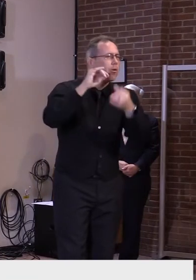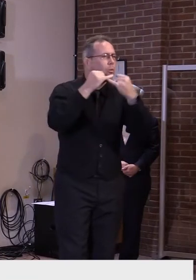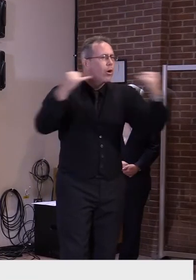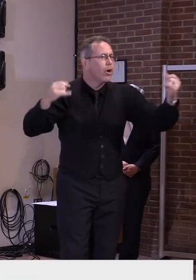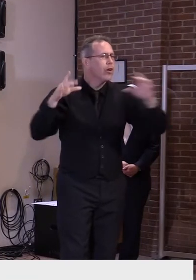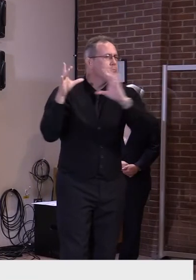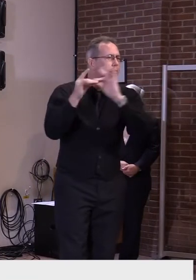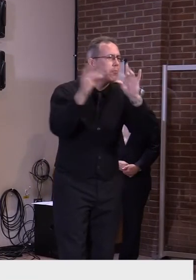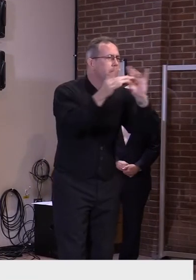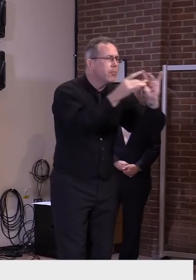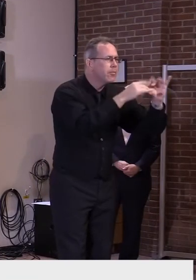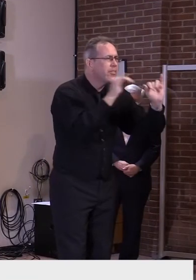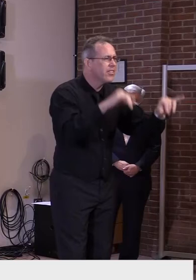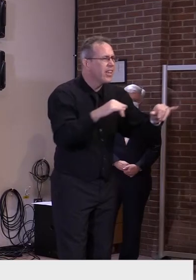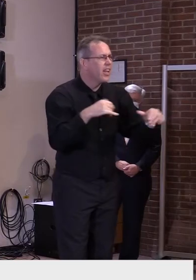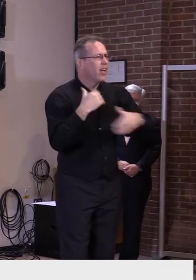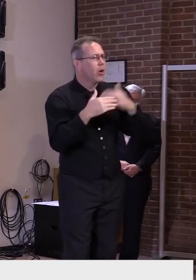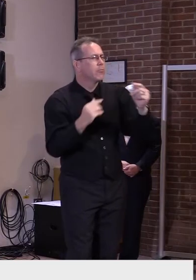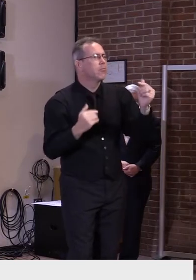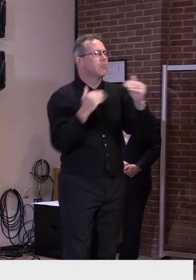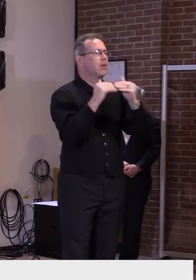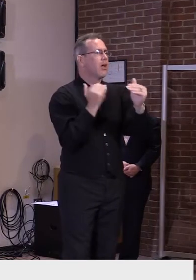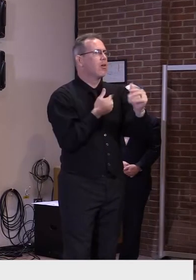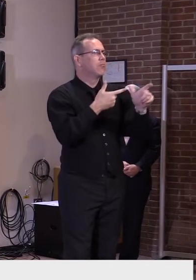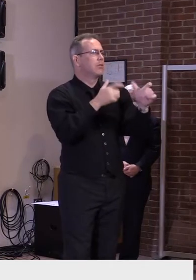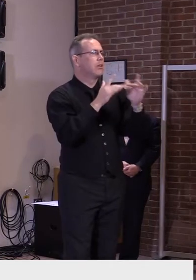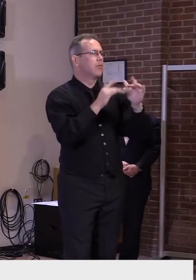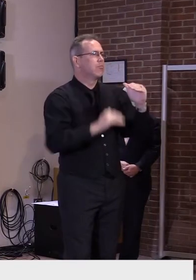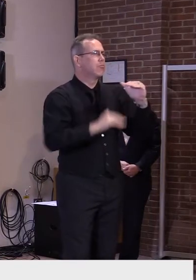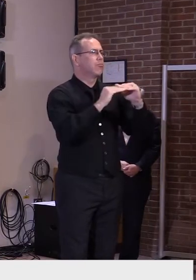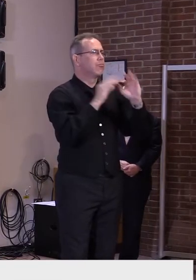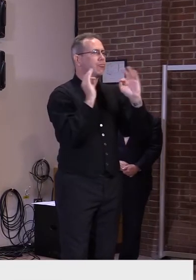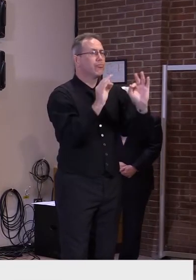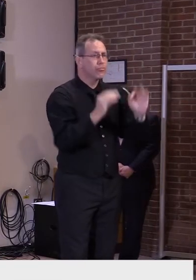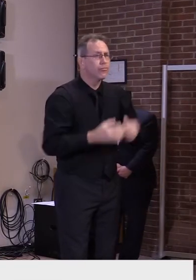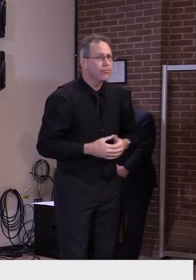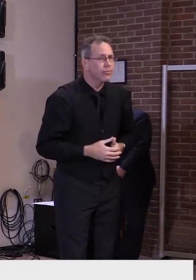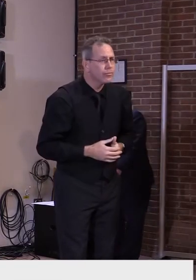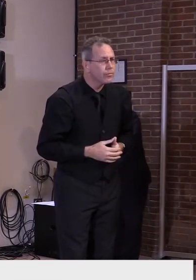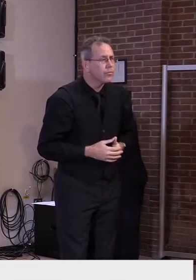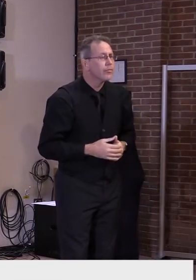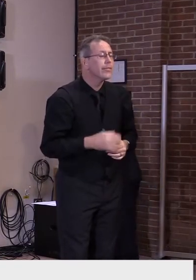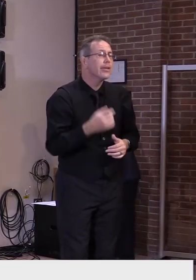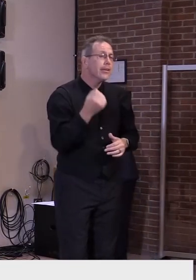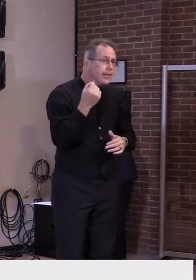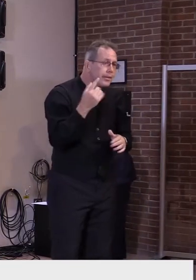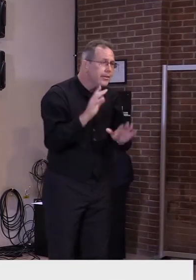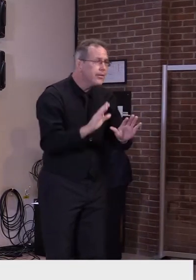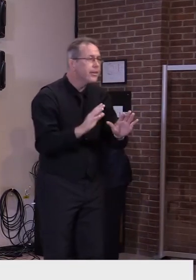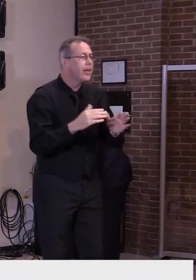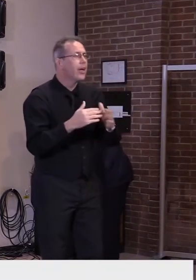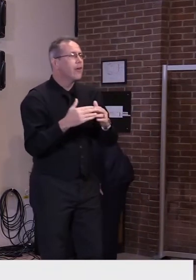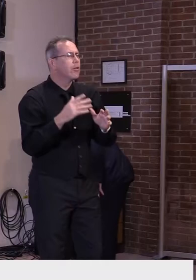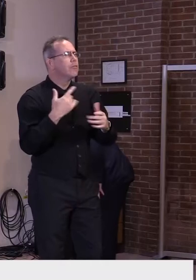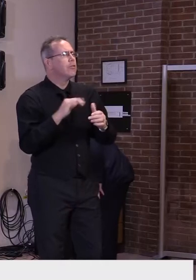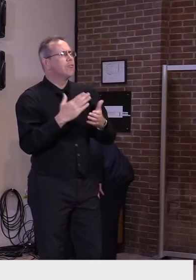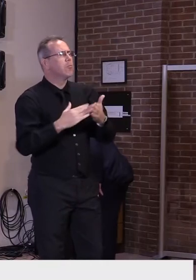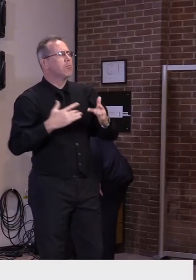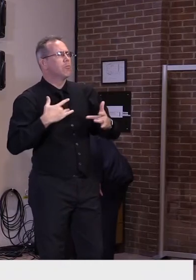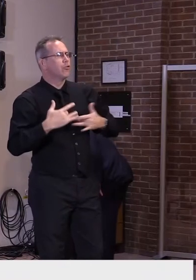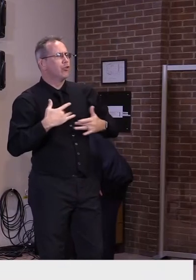But it's all going to come down to, I'm still concerned, whatever it is, whether it's